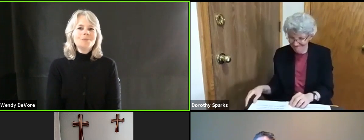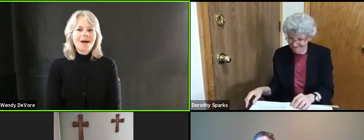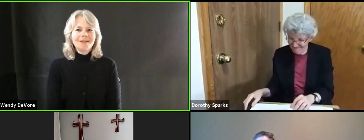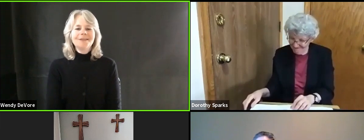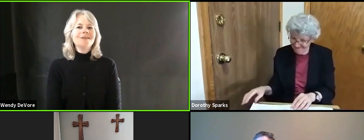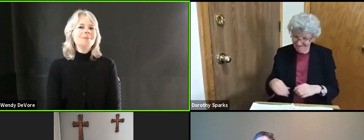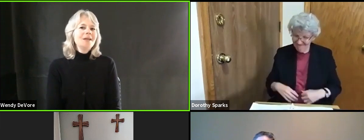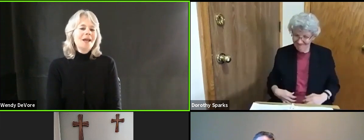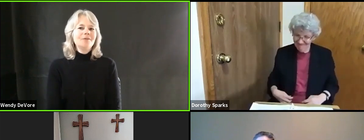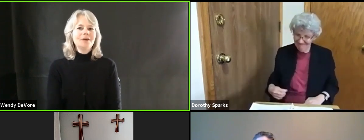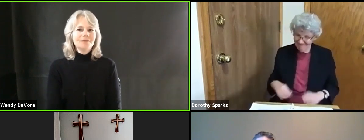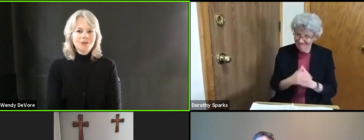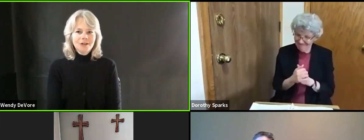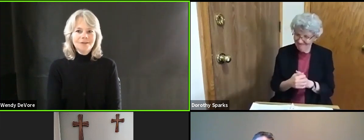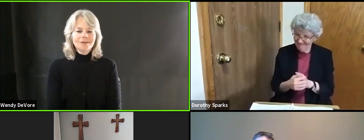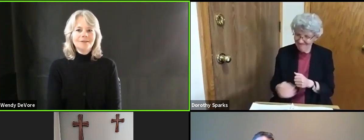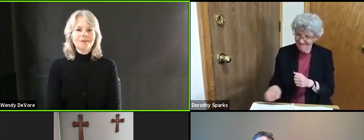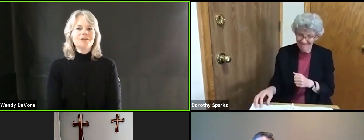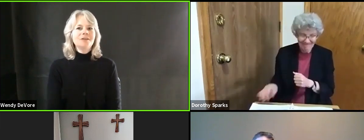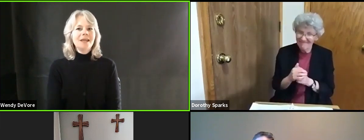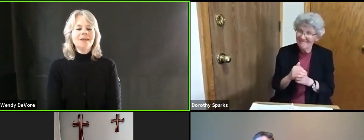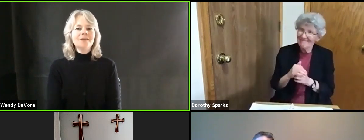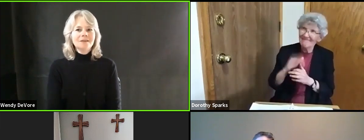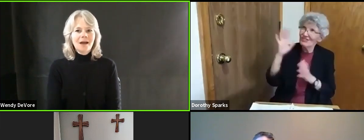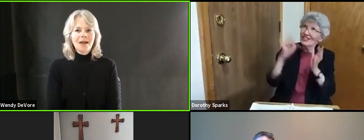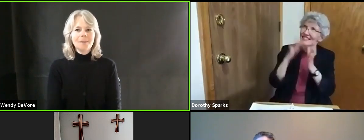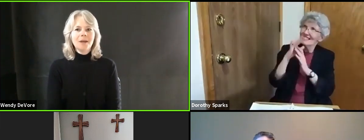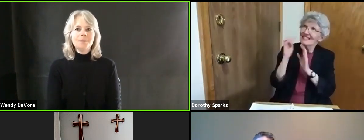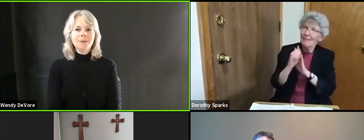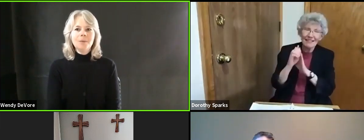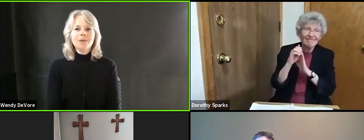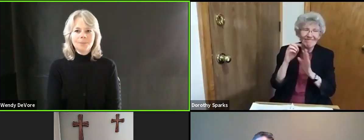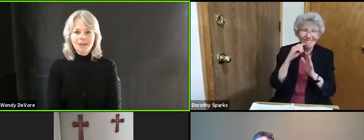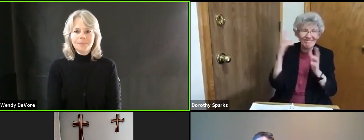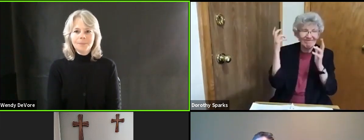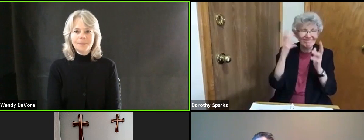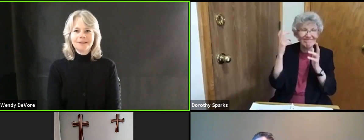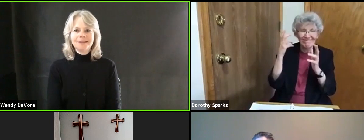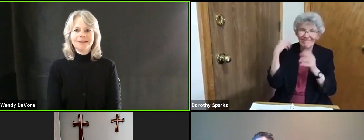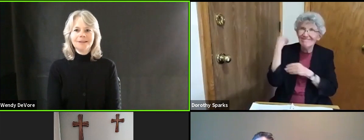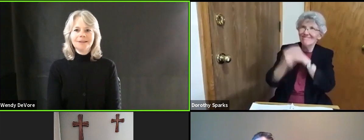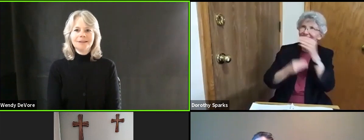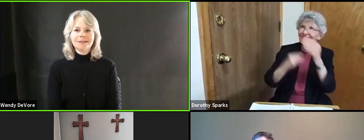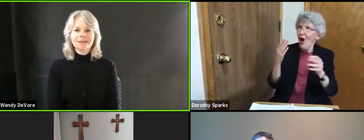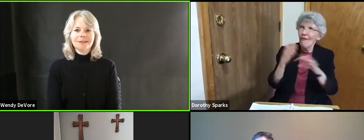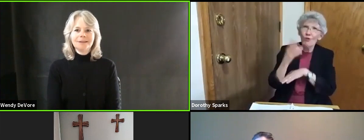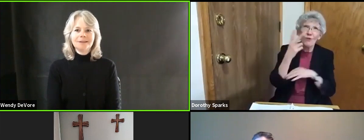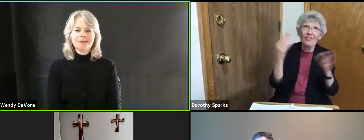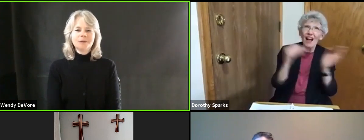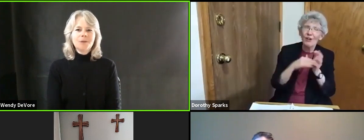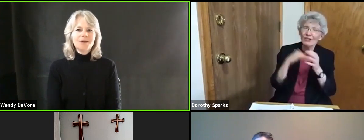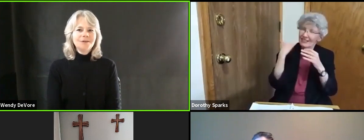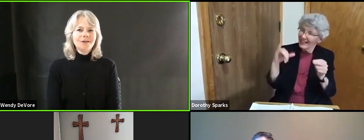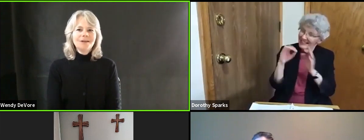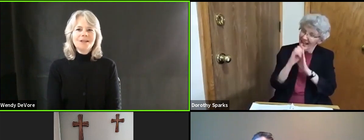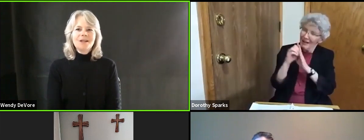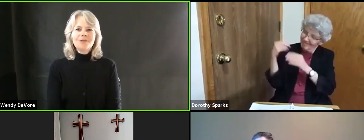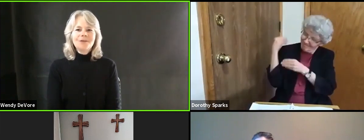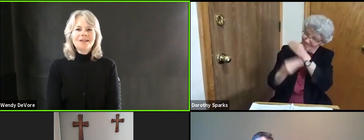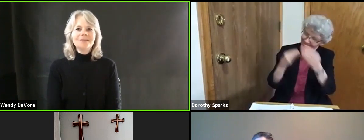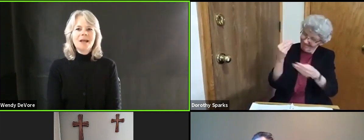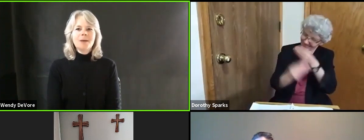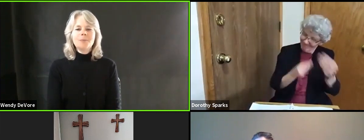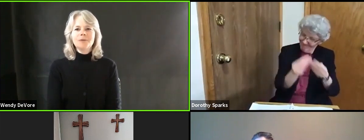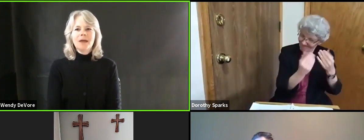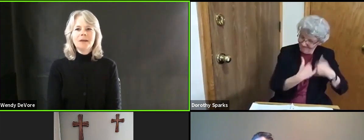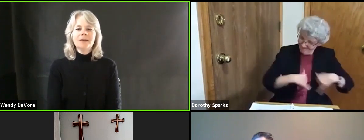able to model the behavior of Jesus, just taking the time and be with people. So these are